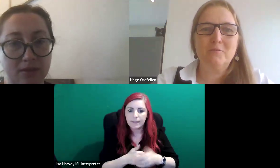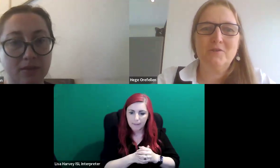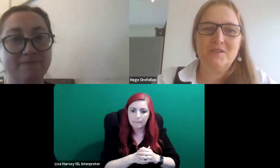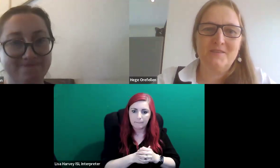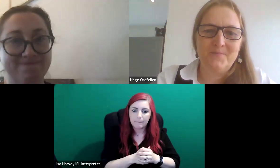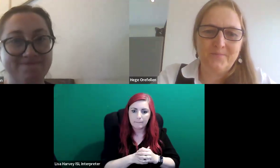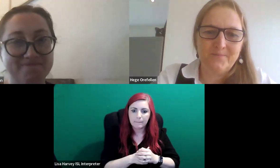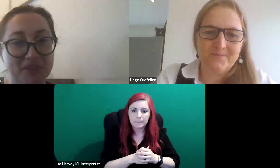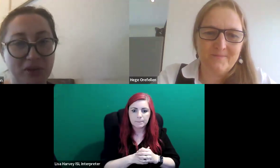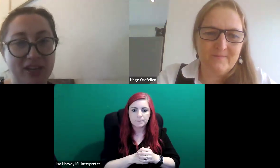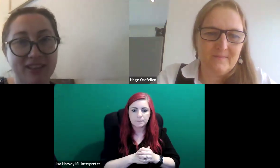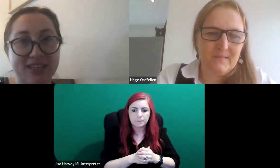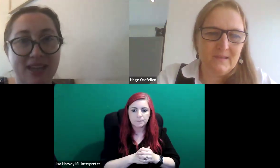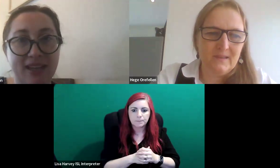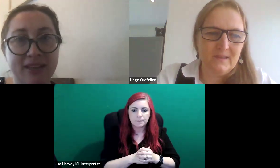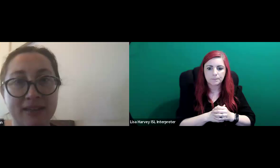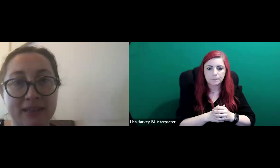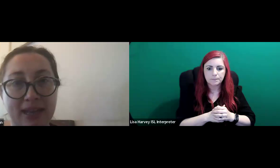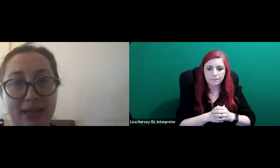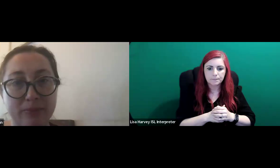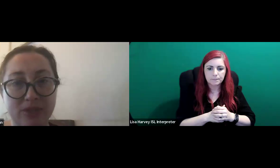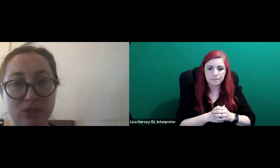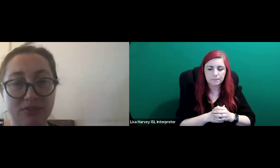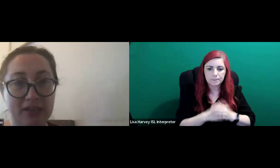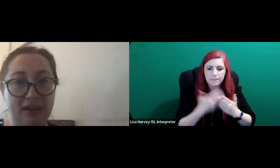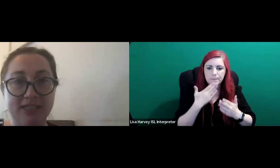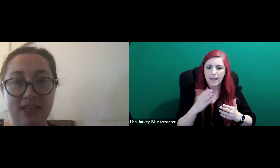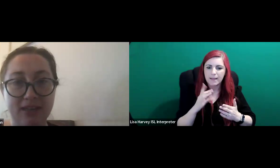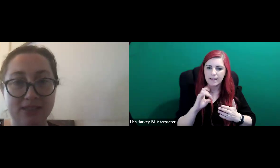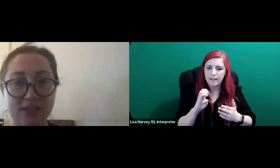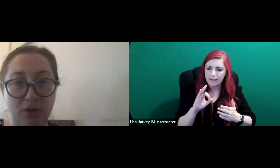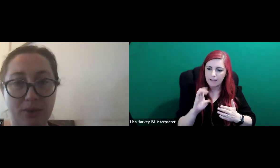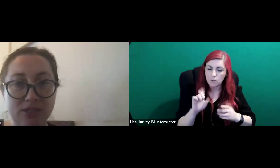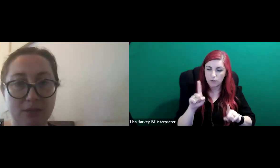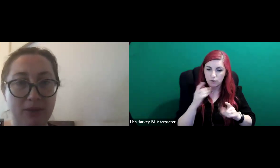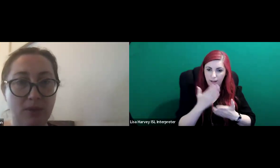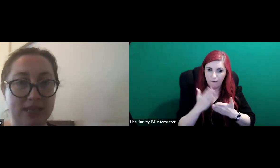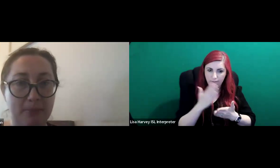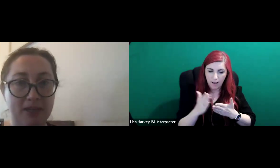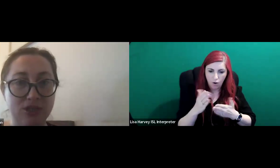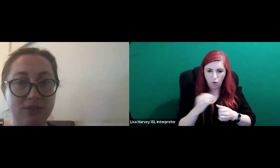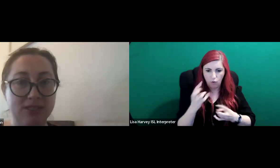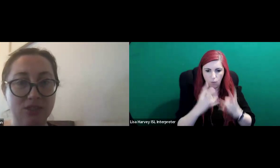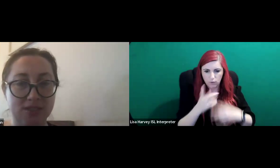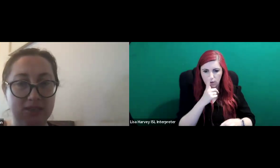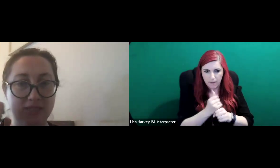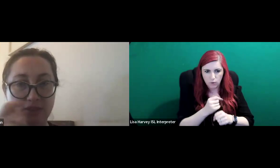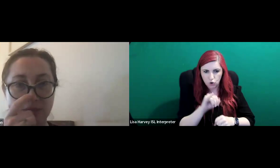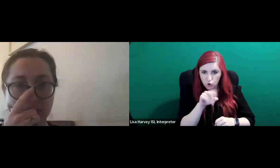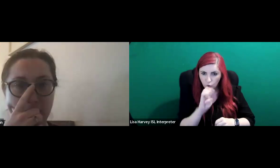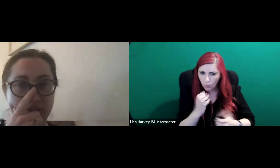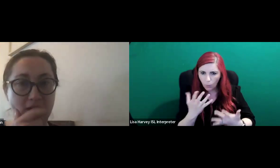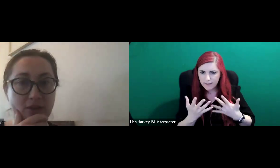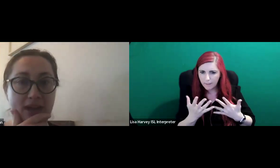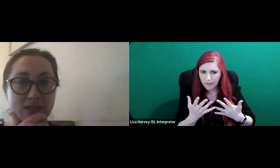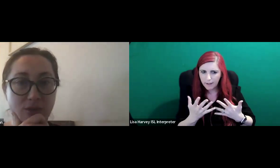work afterwards. Great, thanks, Hege. So just for clarity again, because there's another question about what's happening in June, is it just the list of